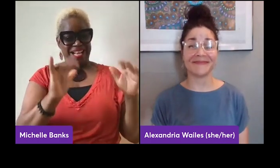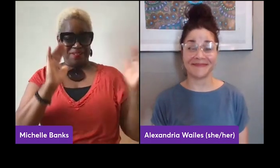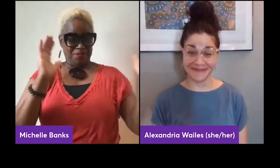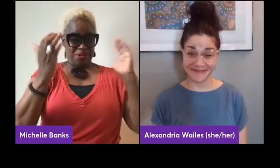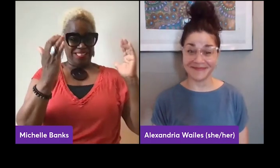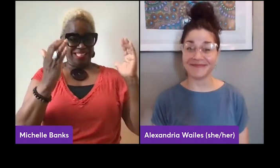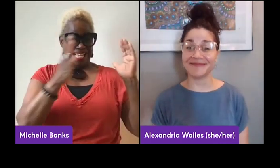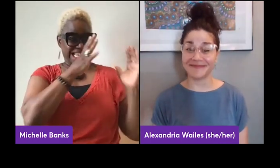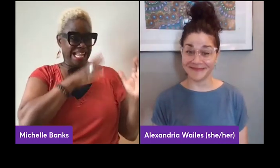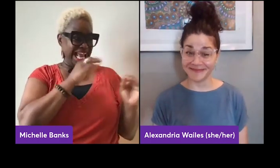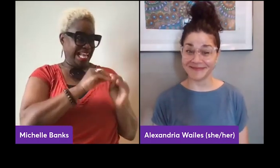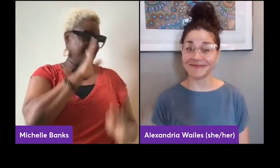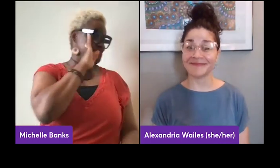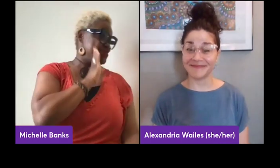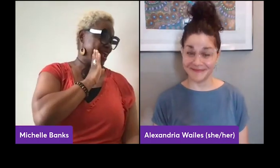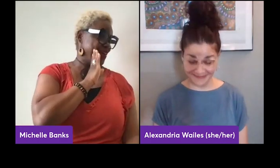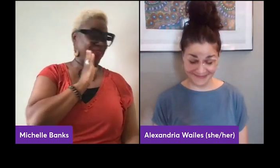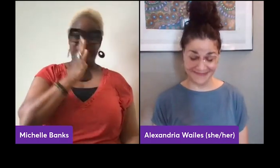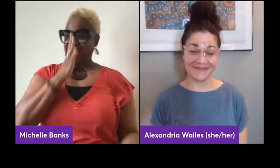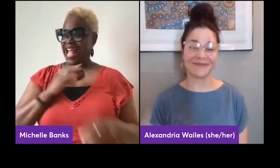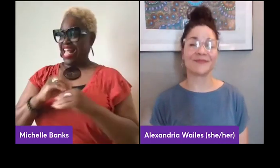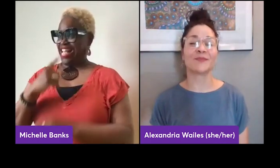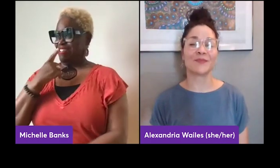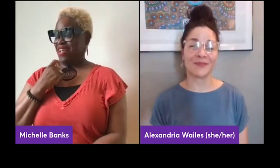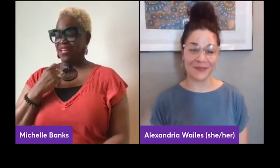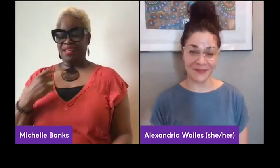It's completely different